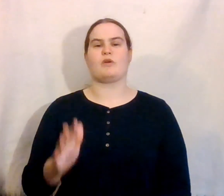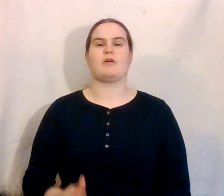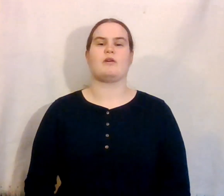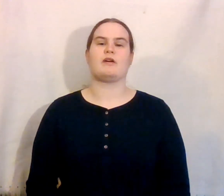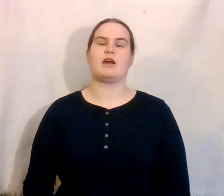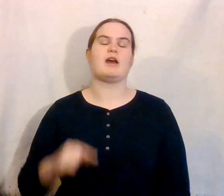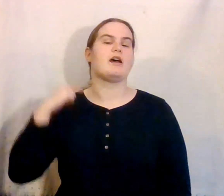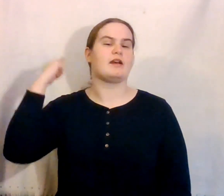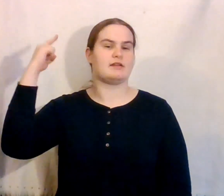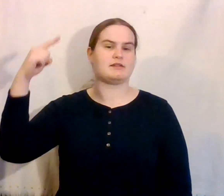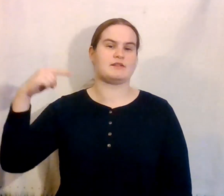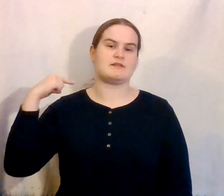mest